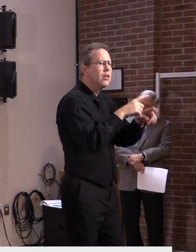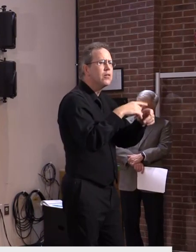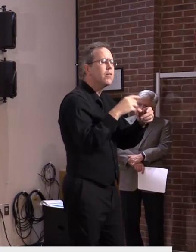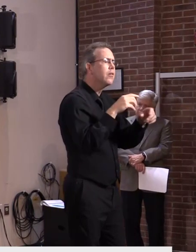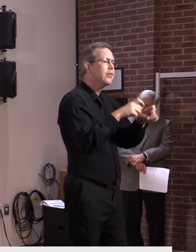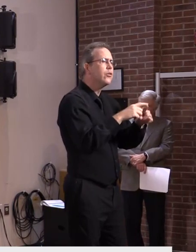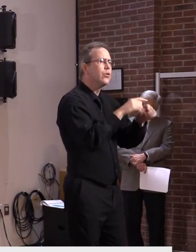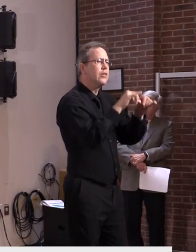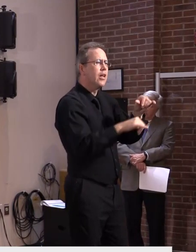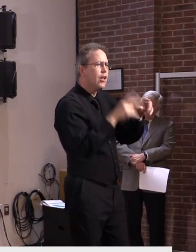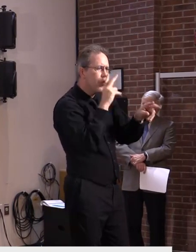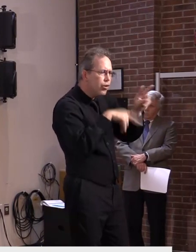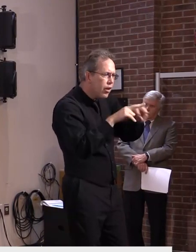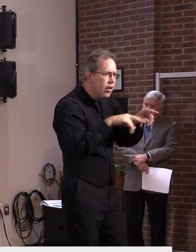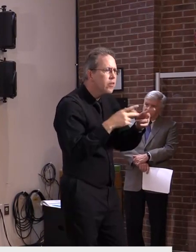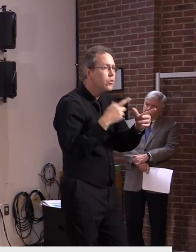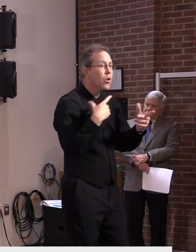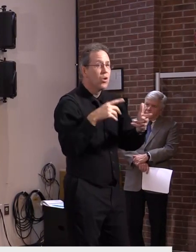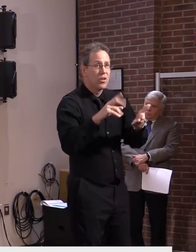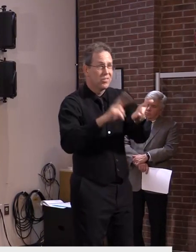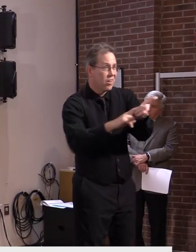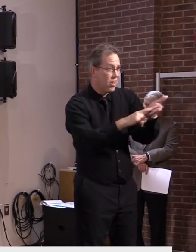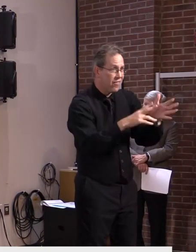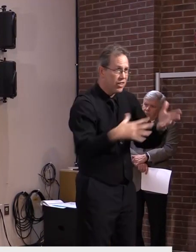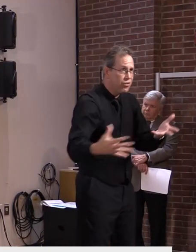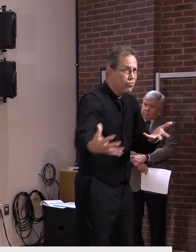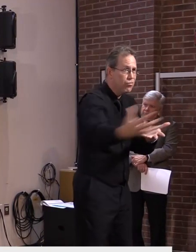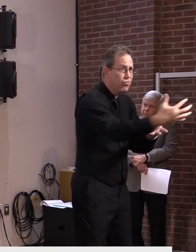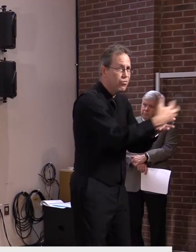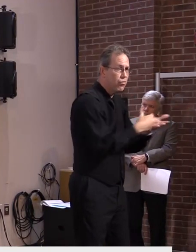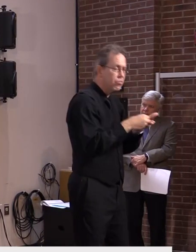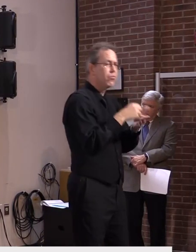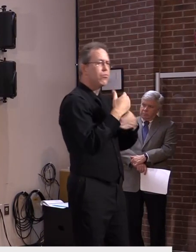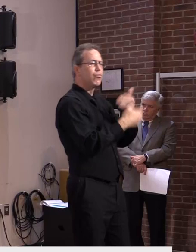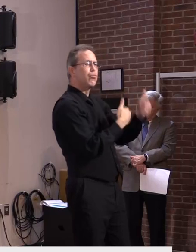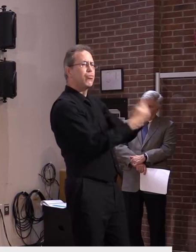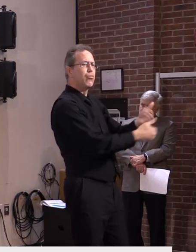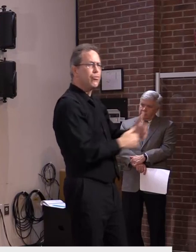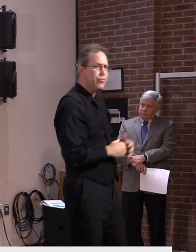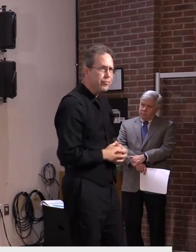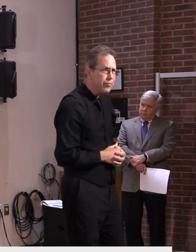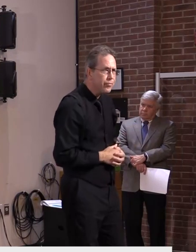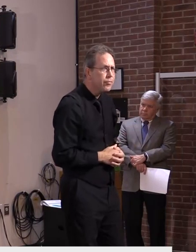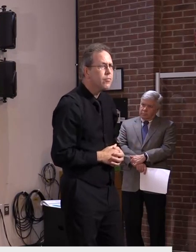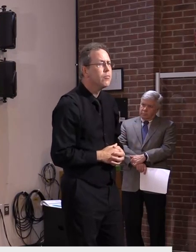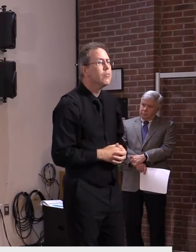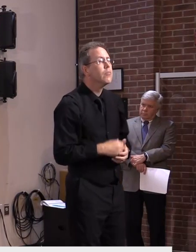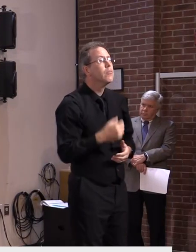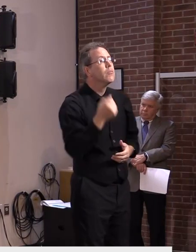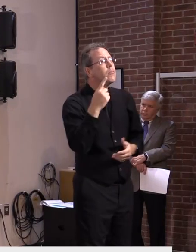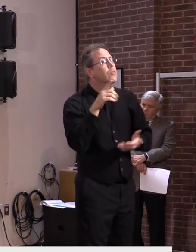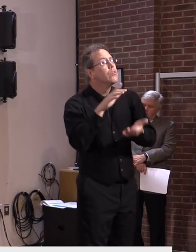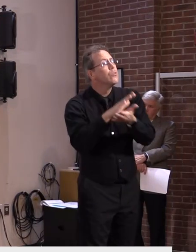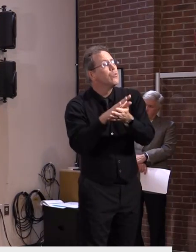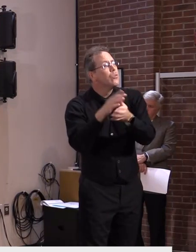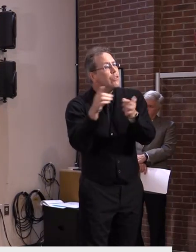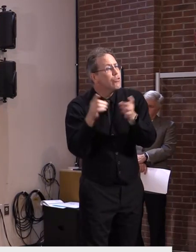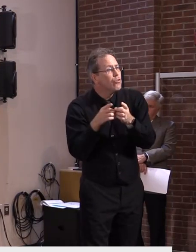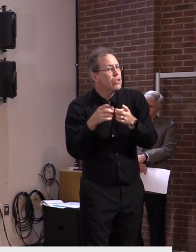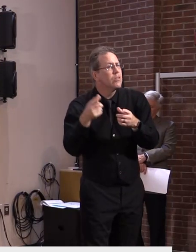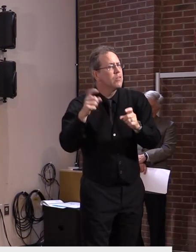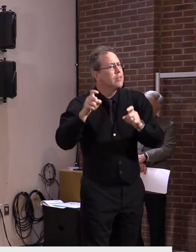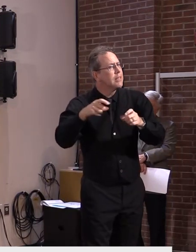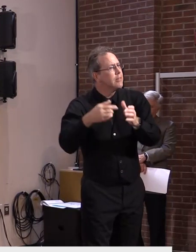do continue to hear from districts and from the school nurses about staffing concerns. I don't have any easy solutions to that, as I